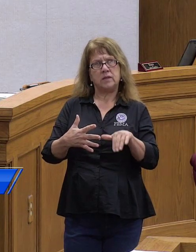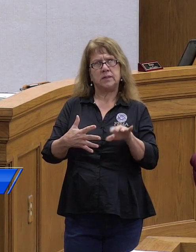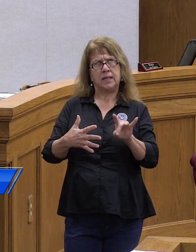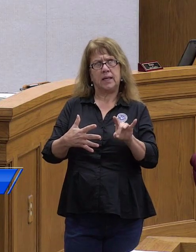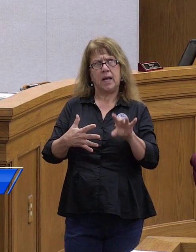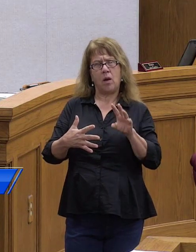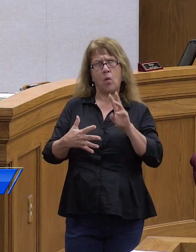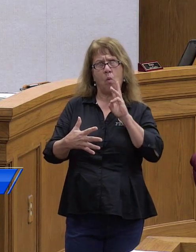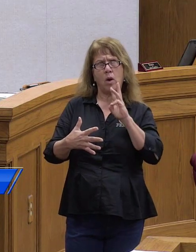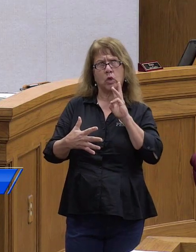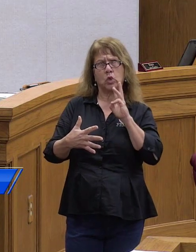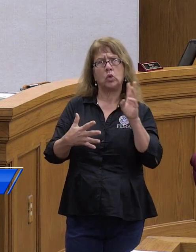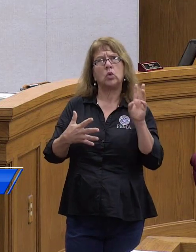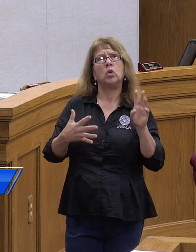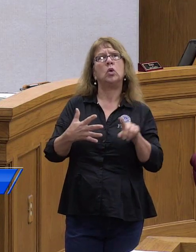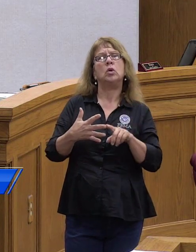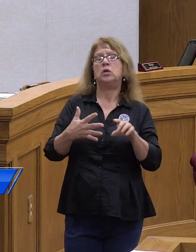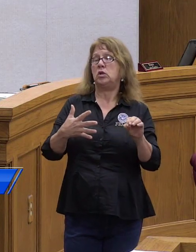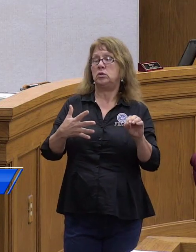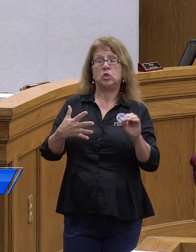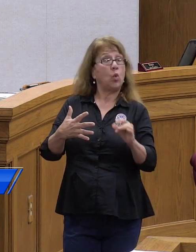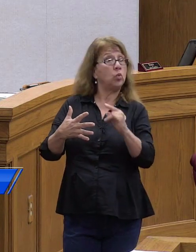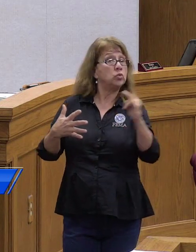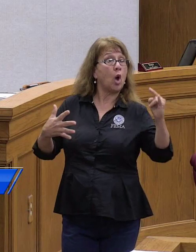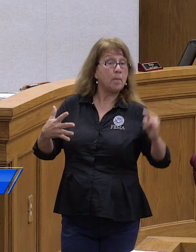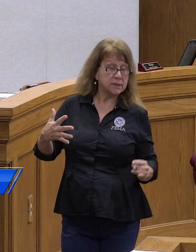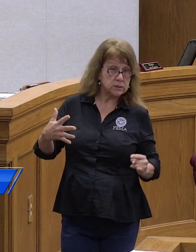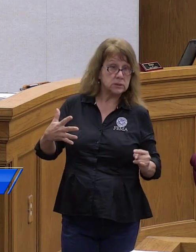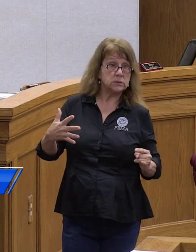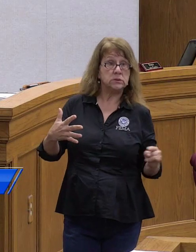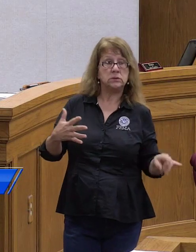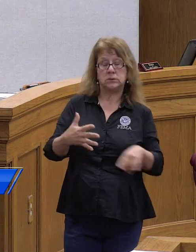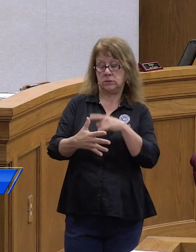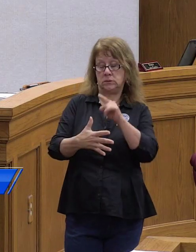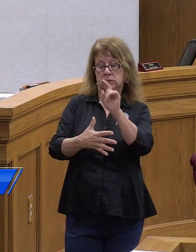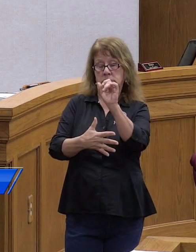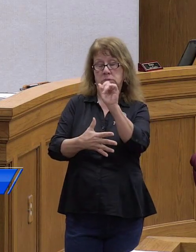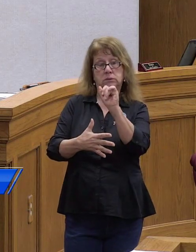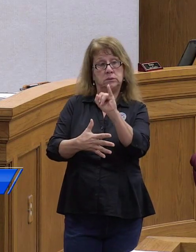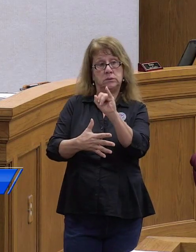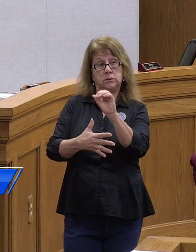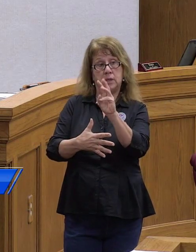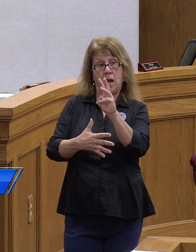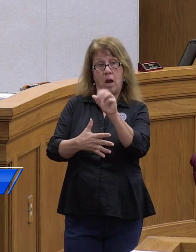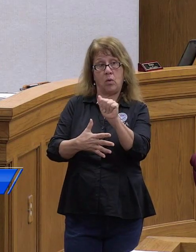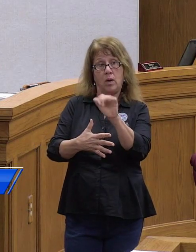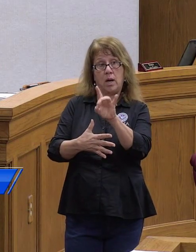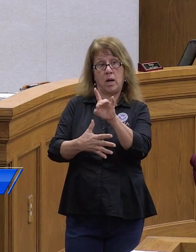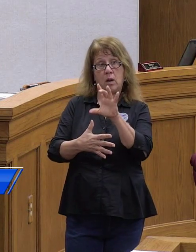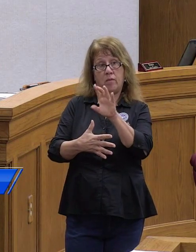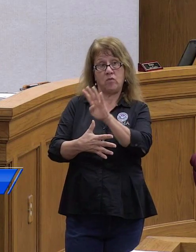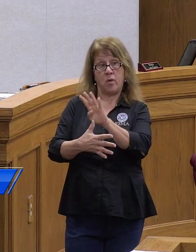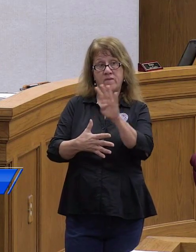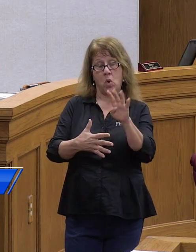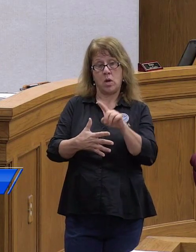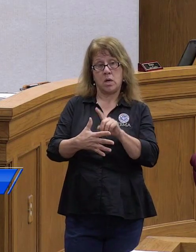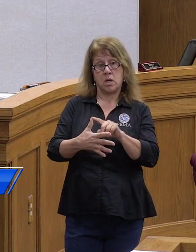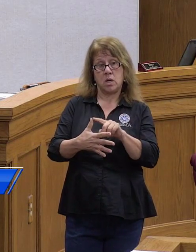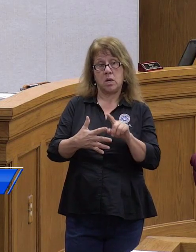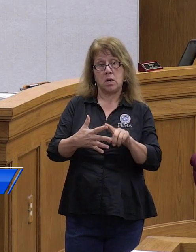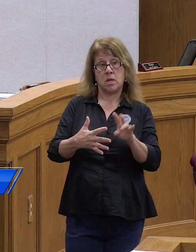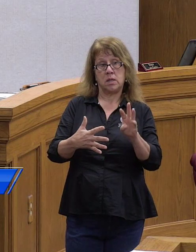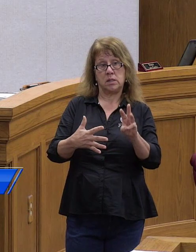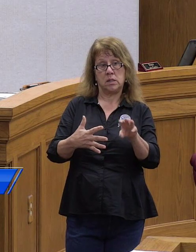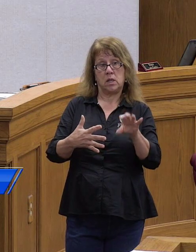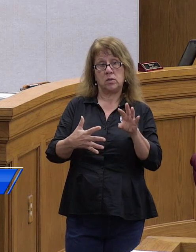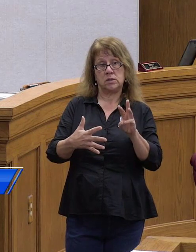5,830 bottles of water, 0 tarps. The Iowa site, 844 MREs,